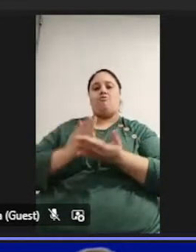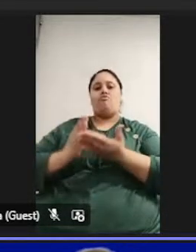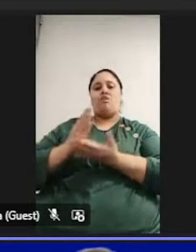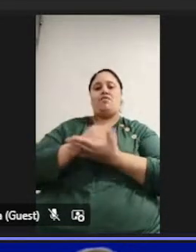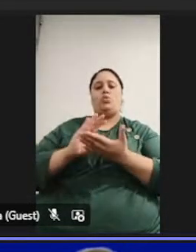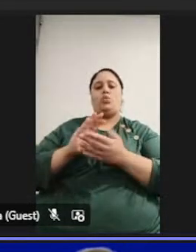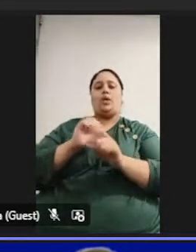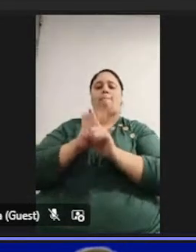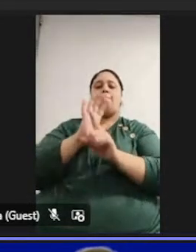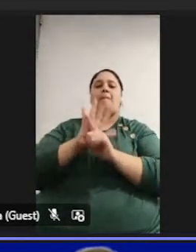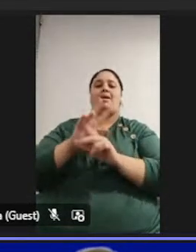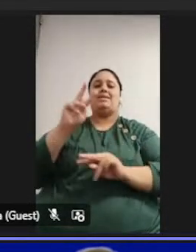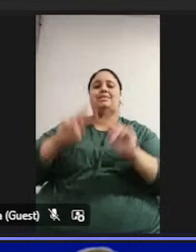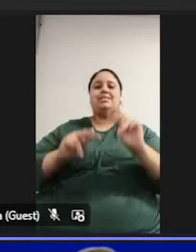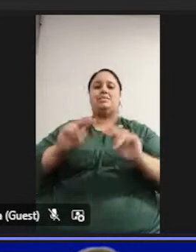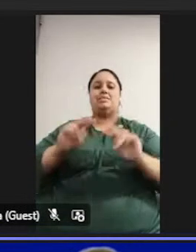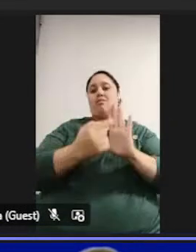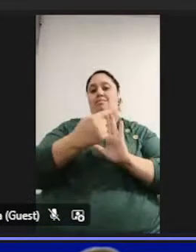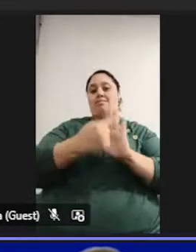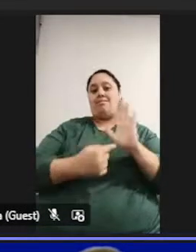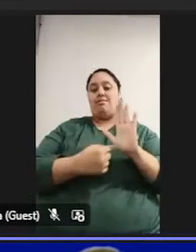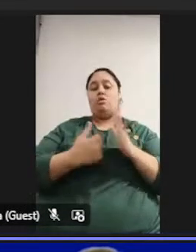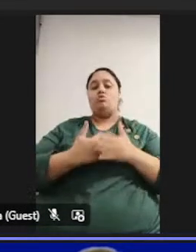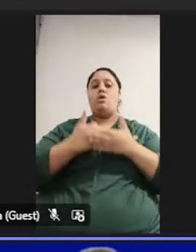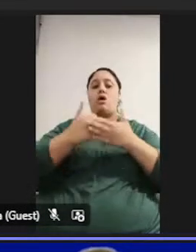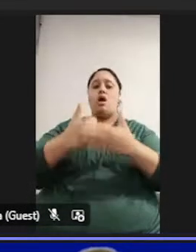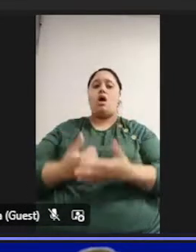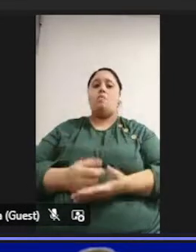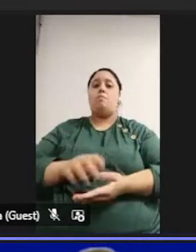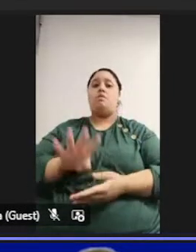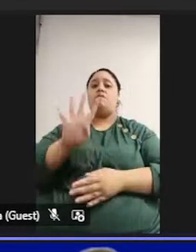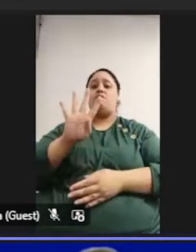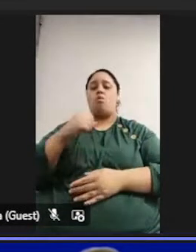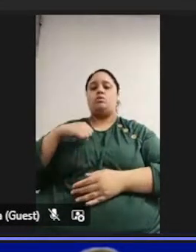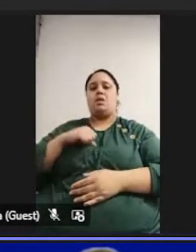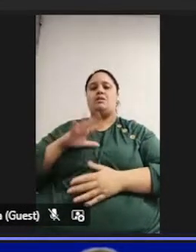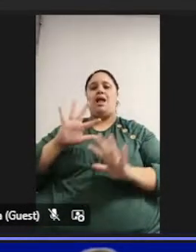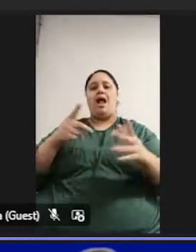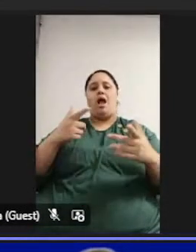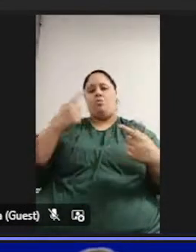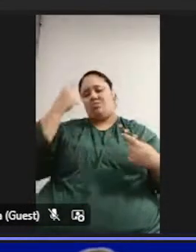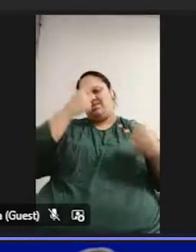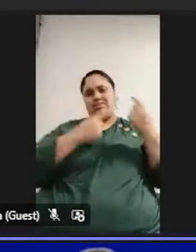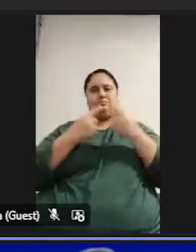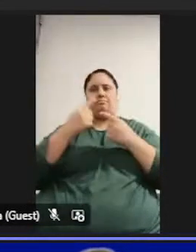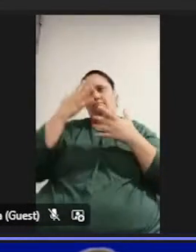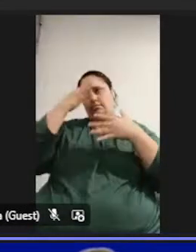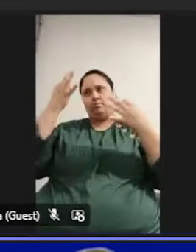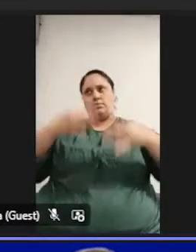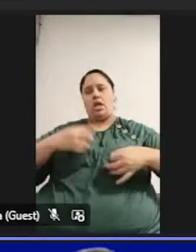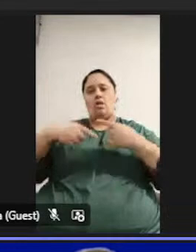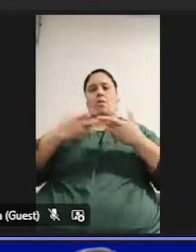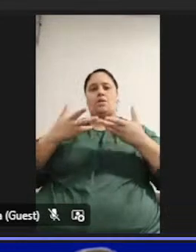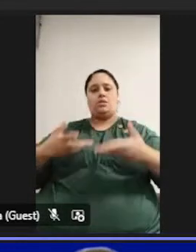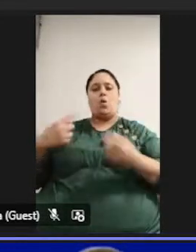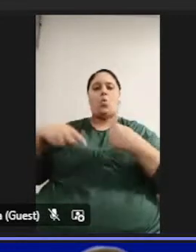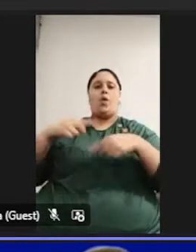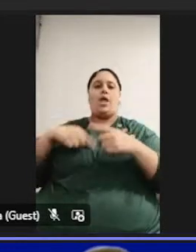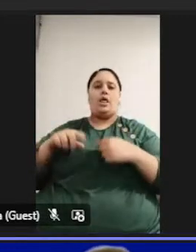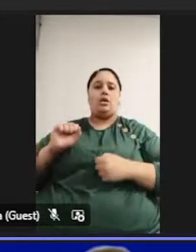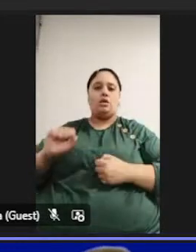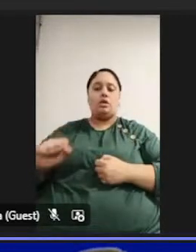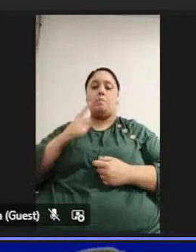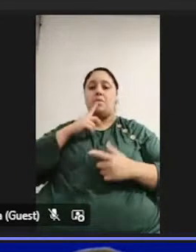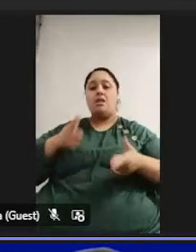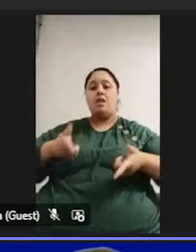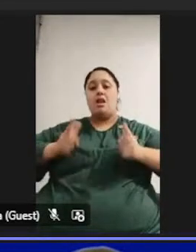And this is to help inform municipalities around their decisions around wheeling. So it basically enables municipalities to